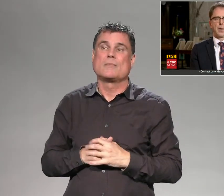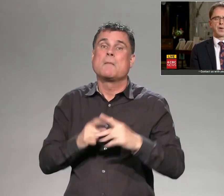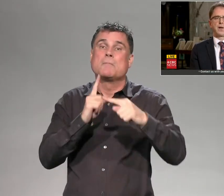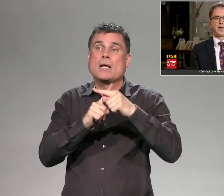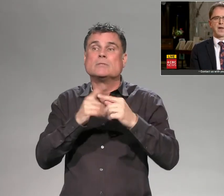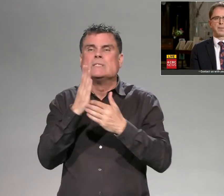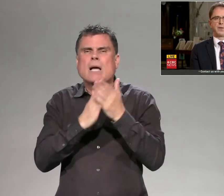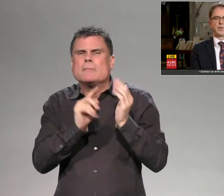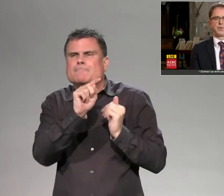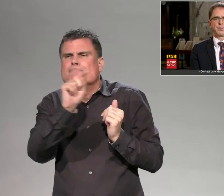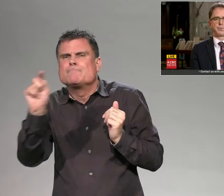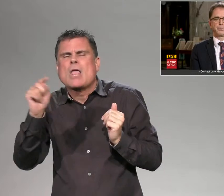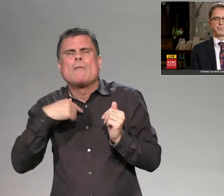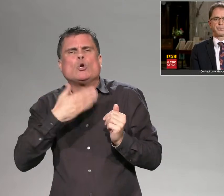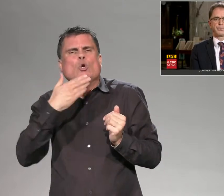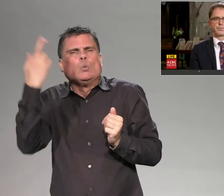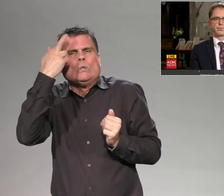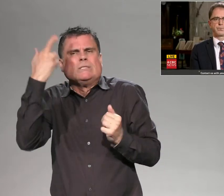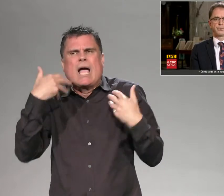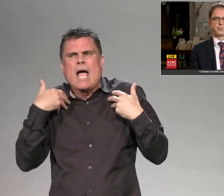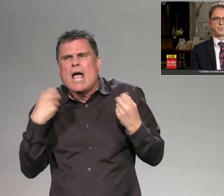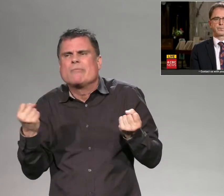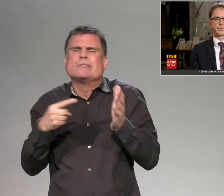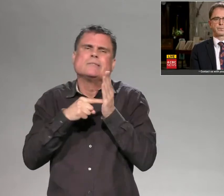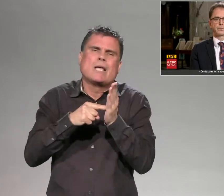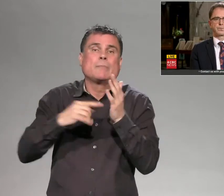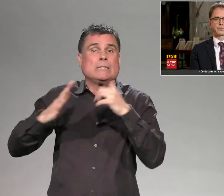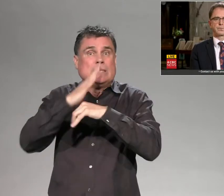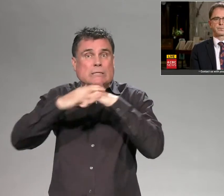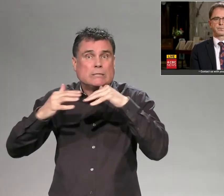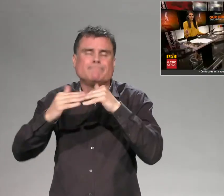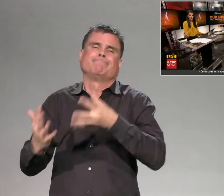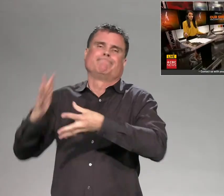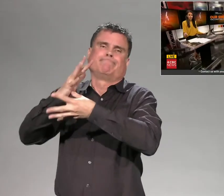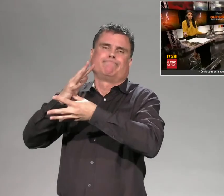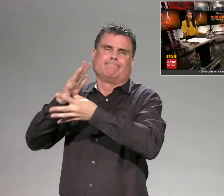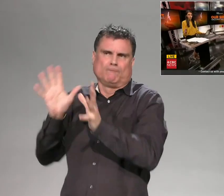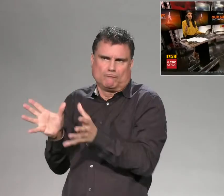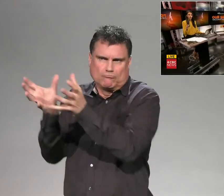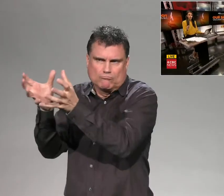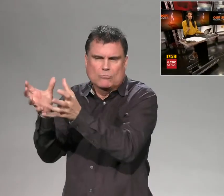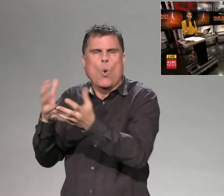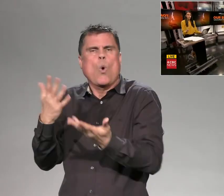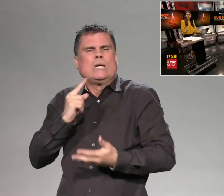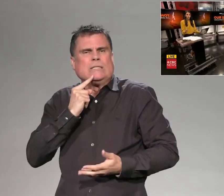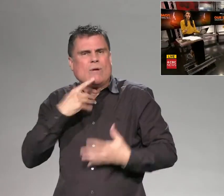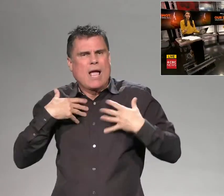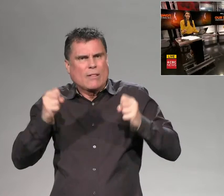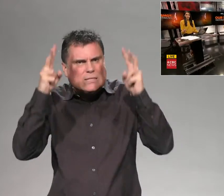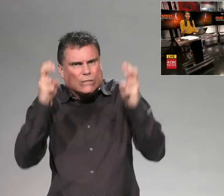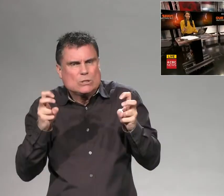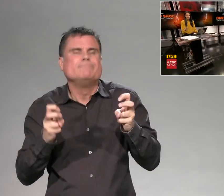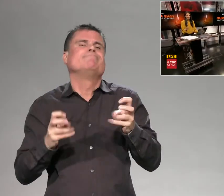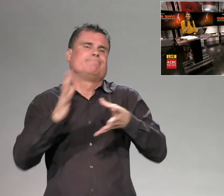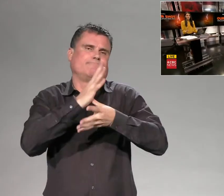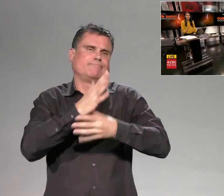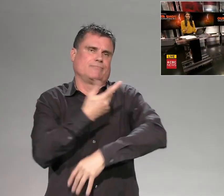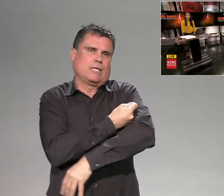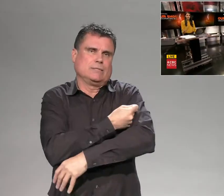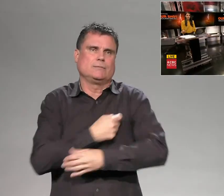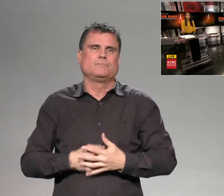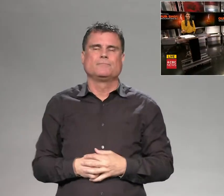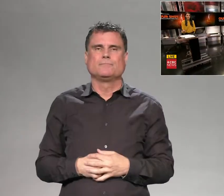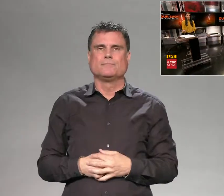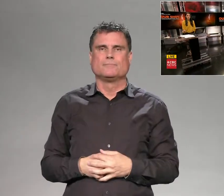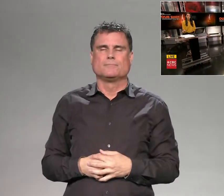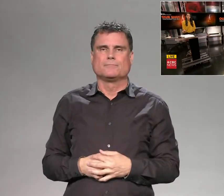are operating on that basis. Okay, thank you, Minister Dix. We have another question for you. We know a lot of people are wondering where kids fit